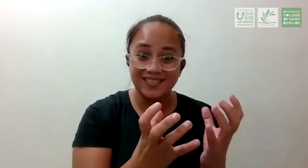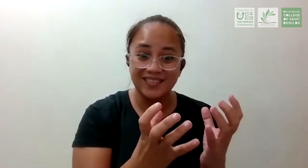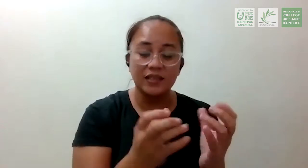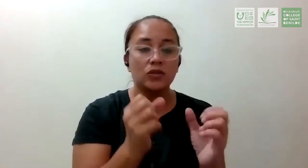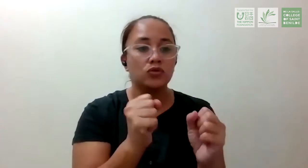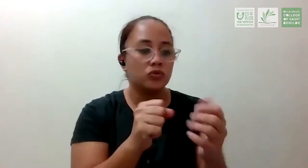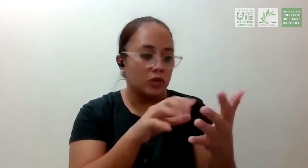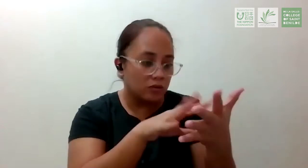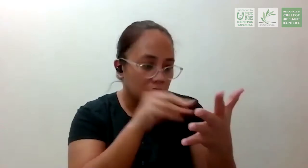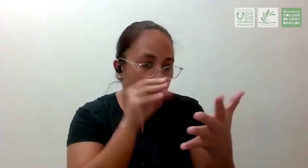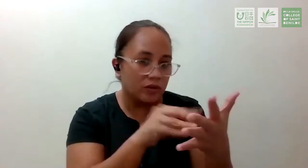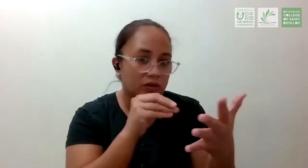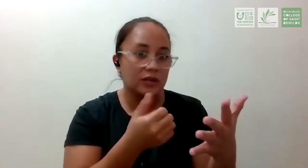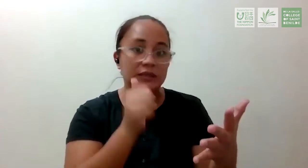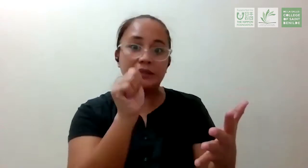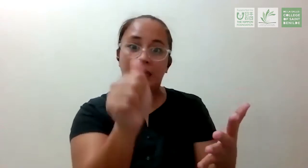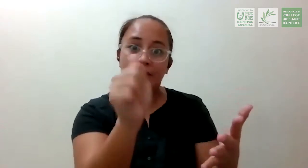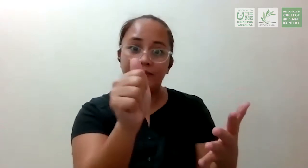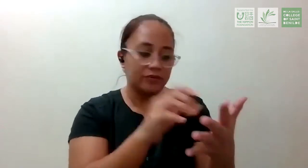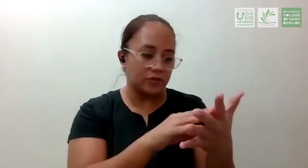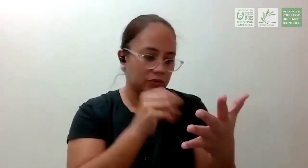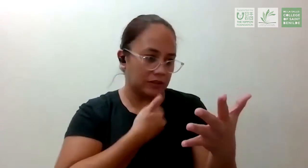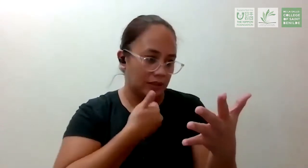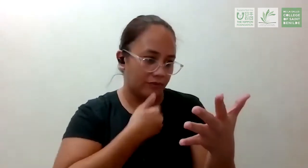lot by yourself from that kind of book.